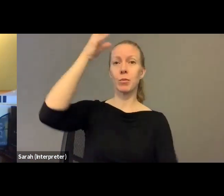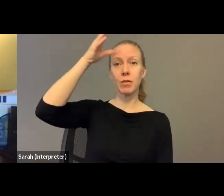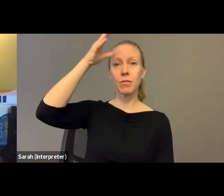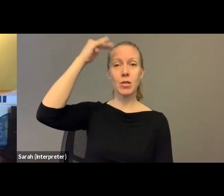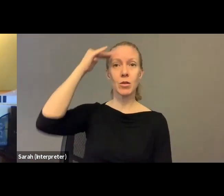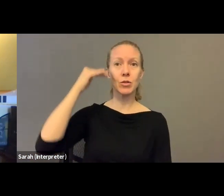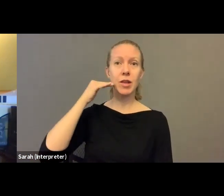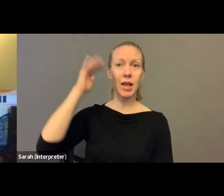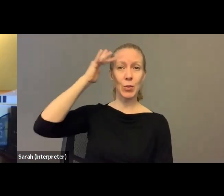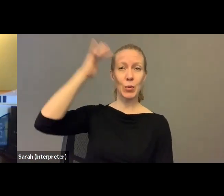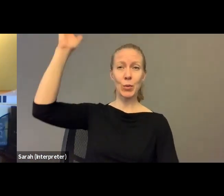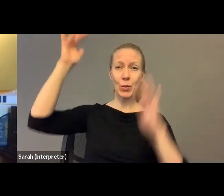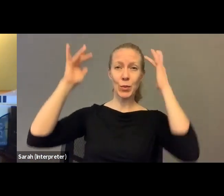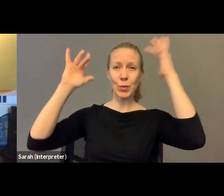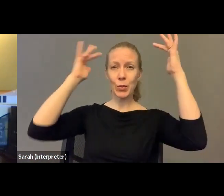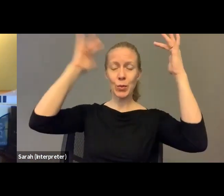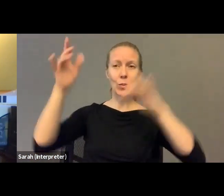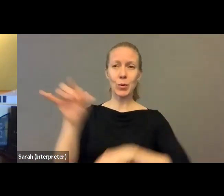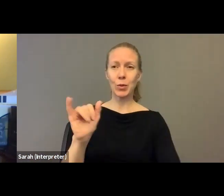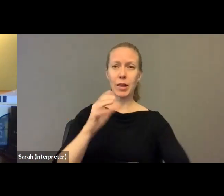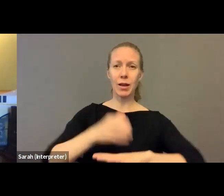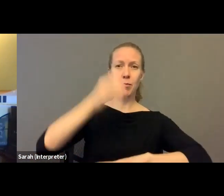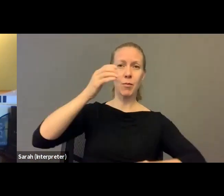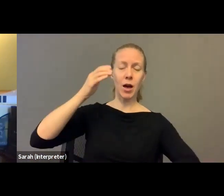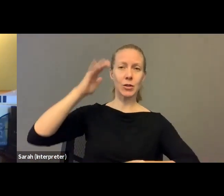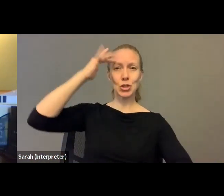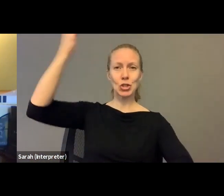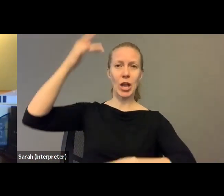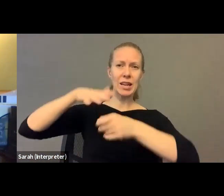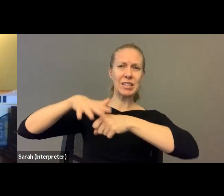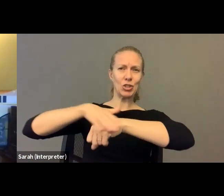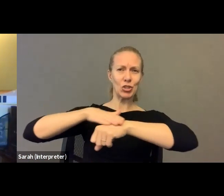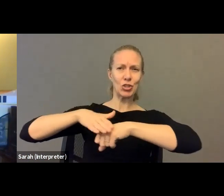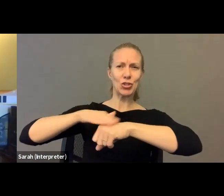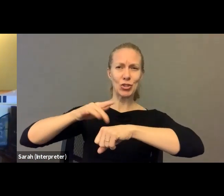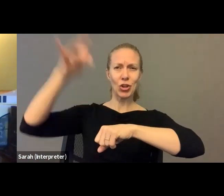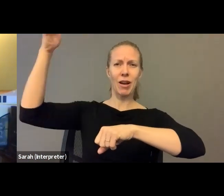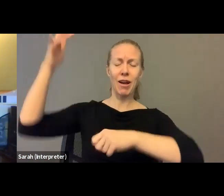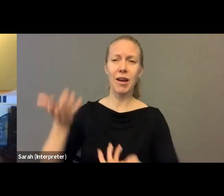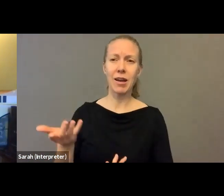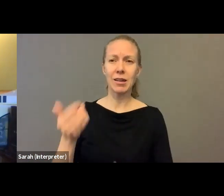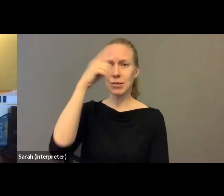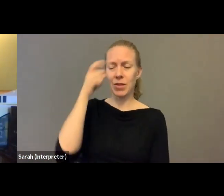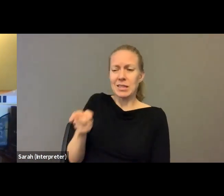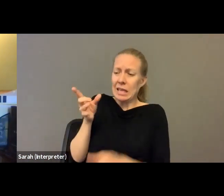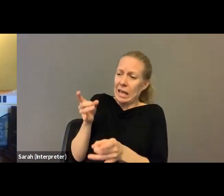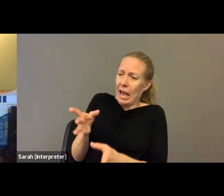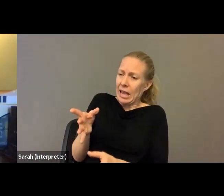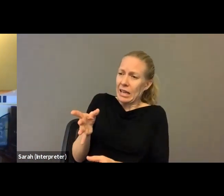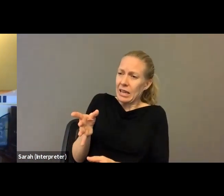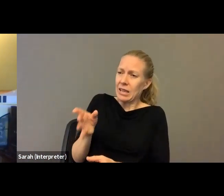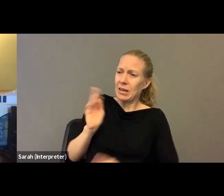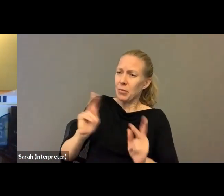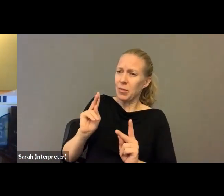bottle's shiny, shined, lying simile because he hated, is hated, alcohol.